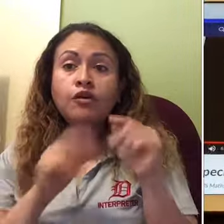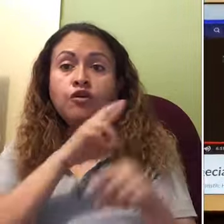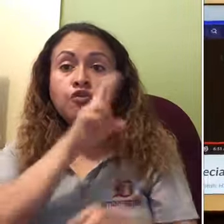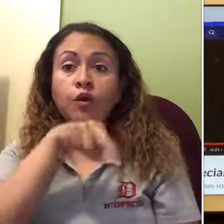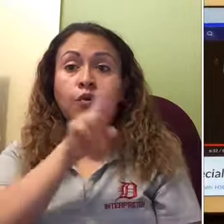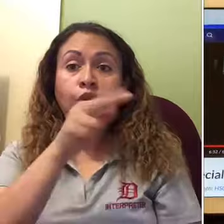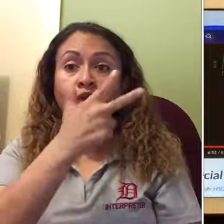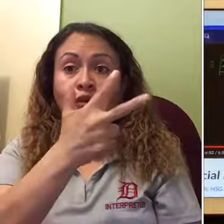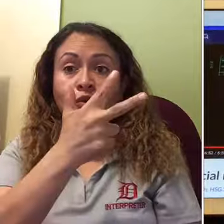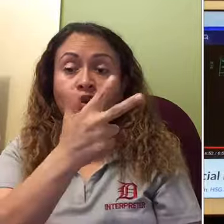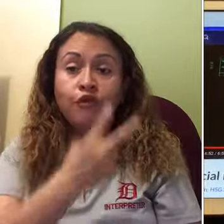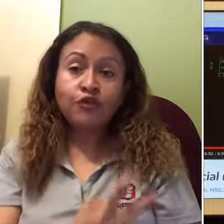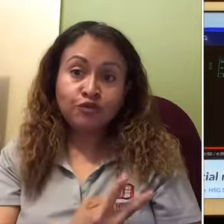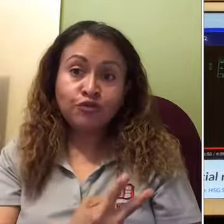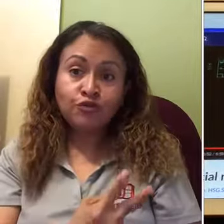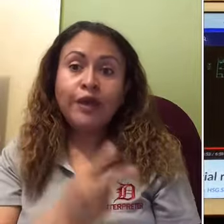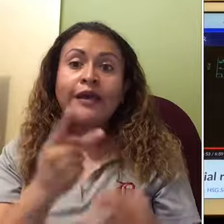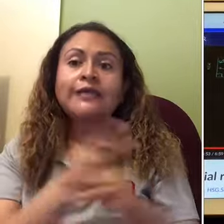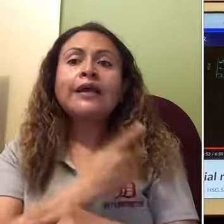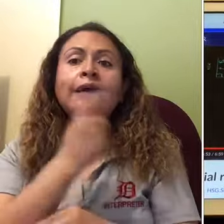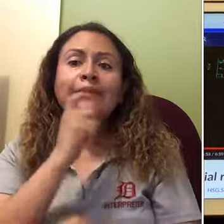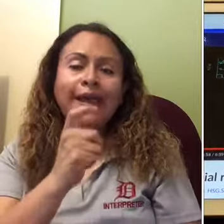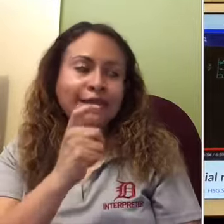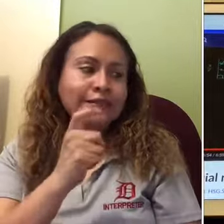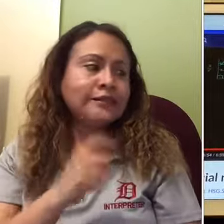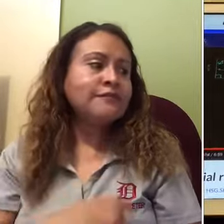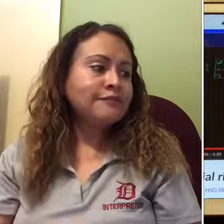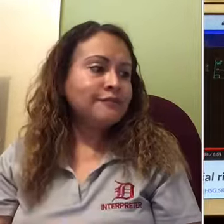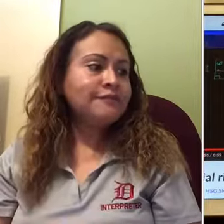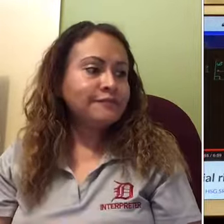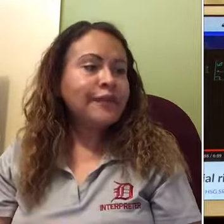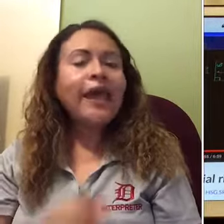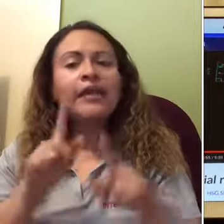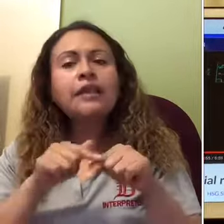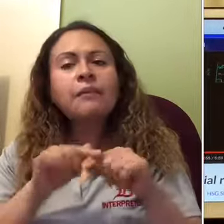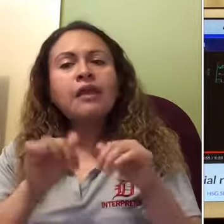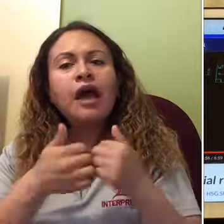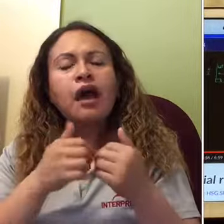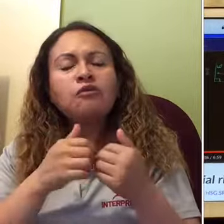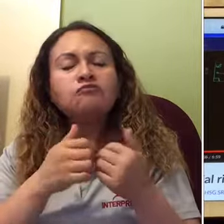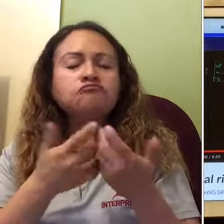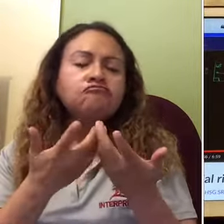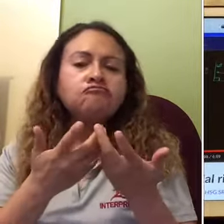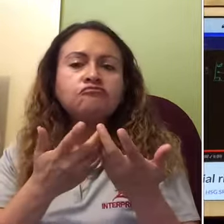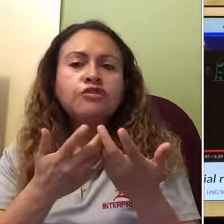root of 3 over 2 times x. So square root of 3x over 2, depending on how you want to view it.